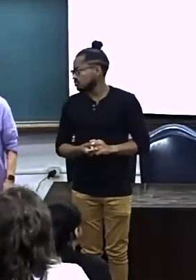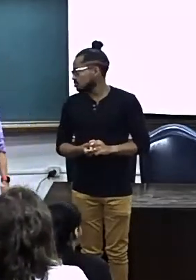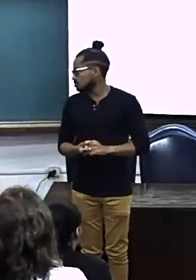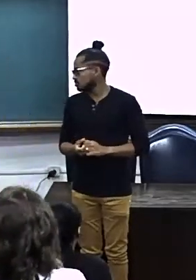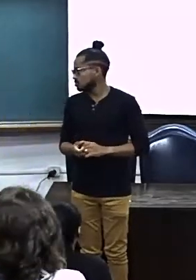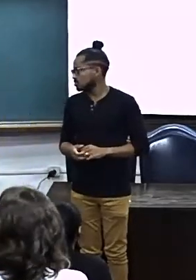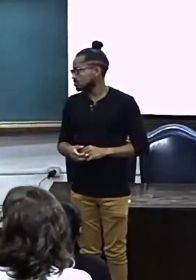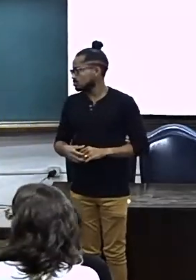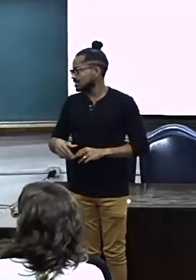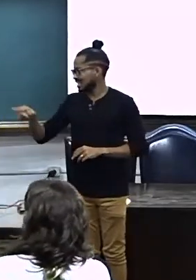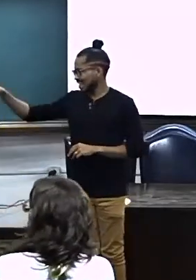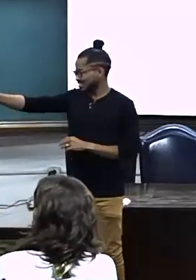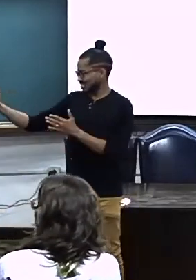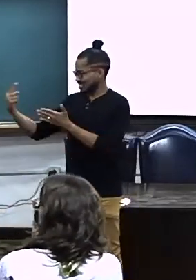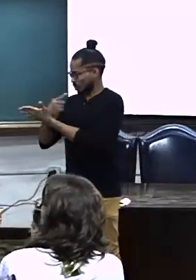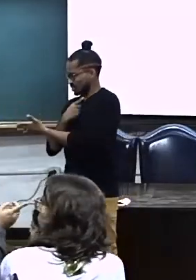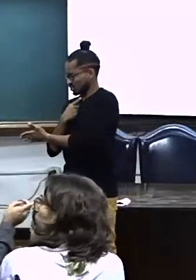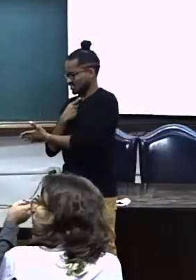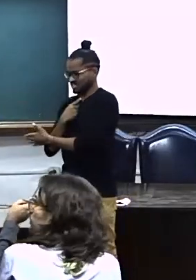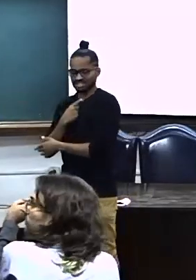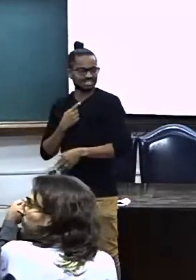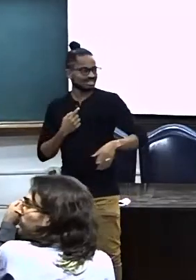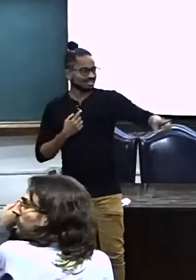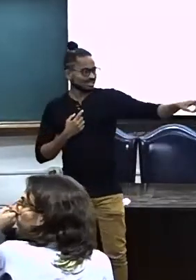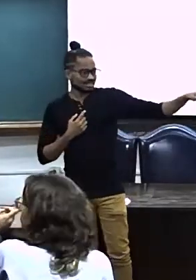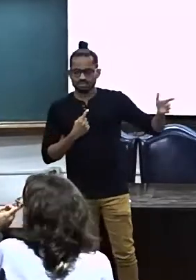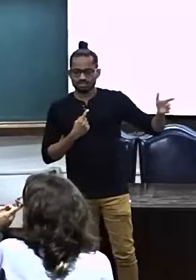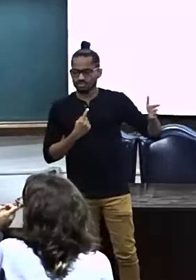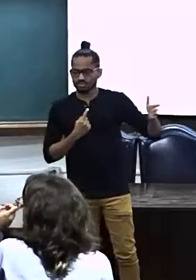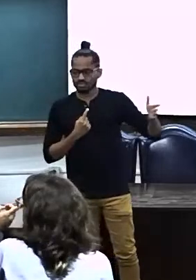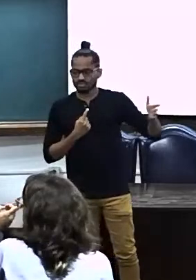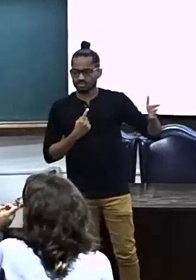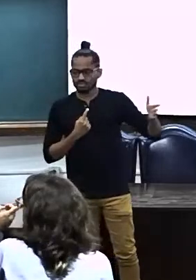Quer fazer? She has a question.